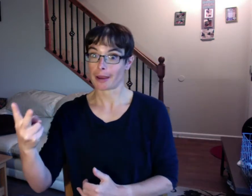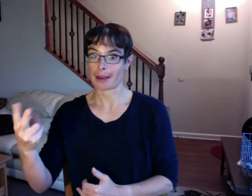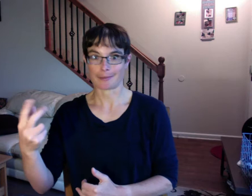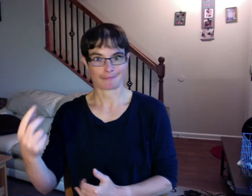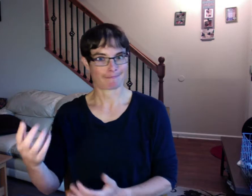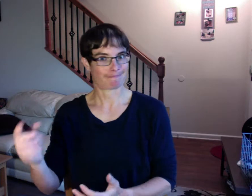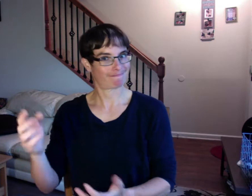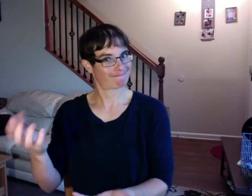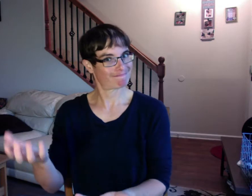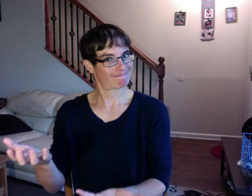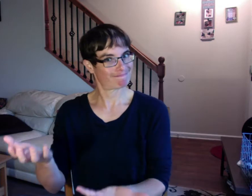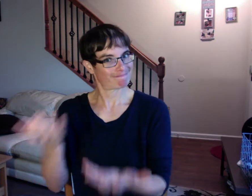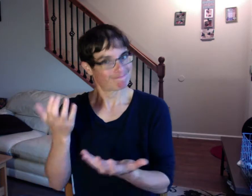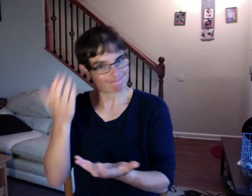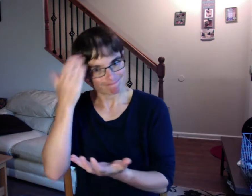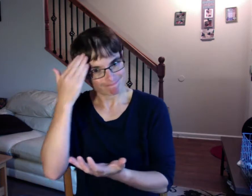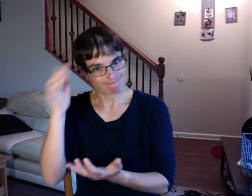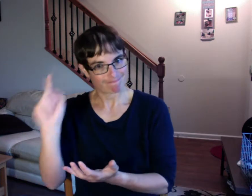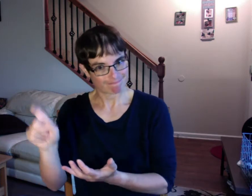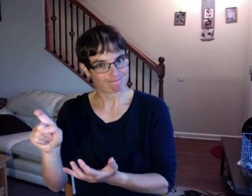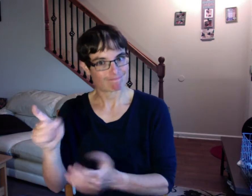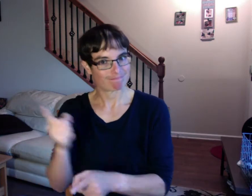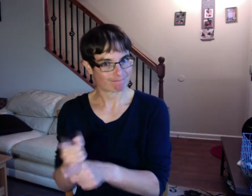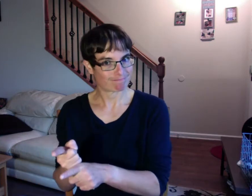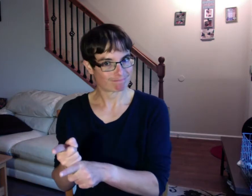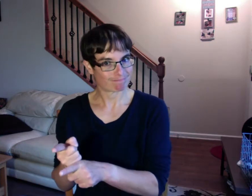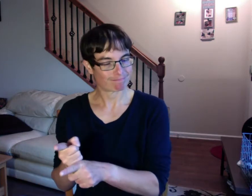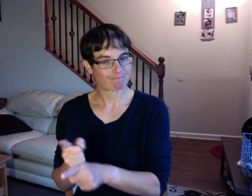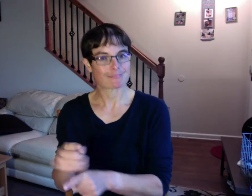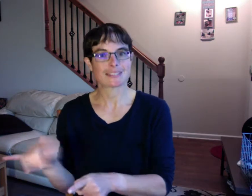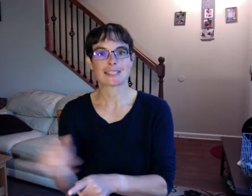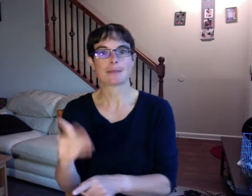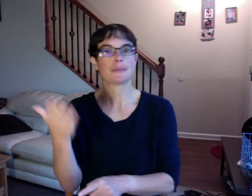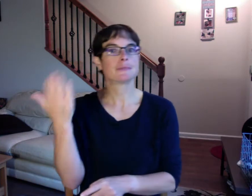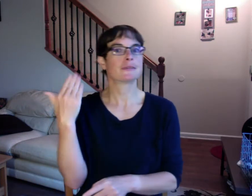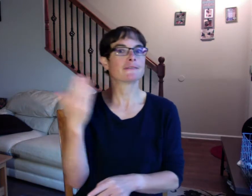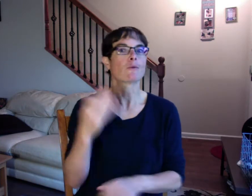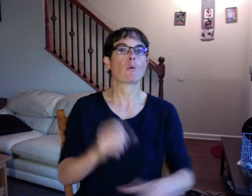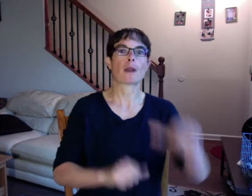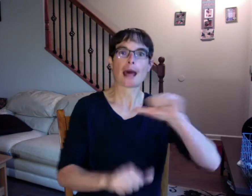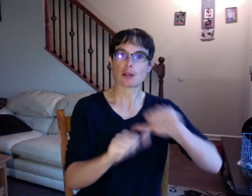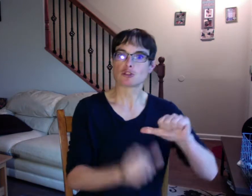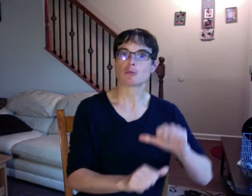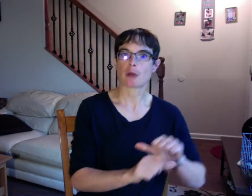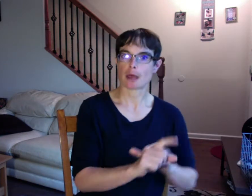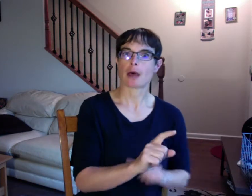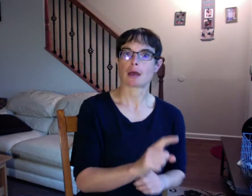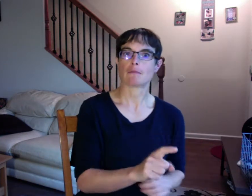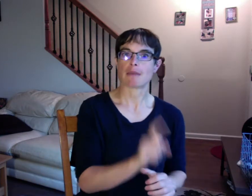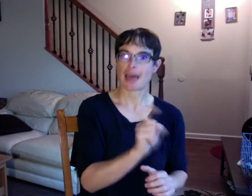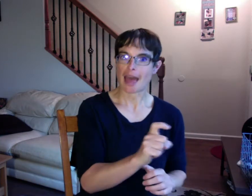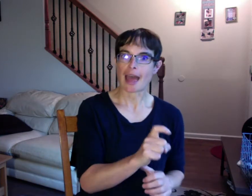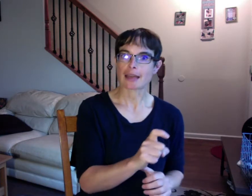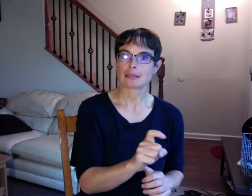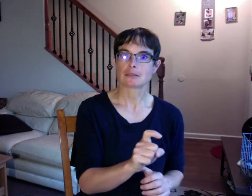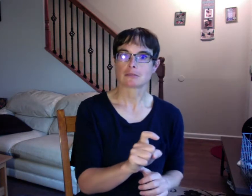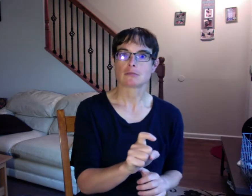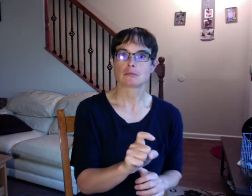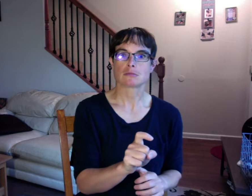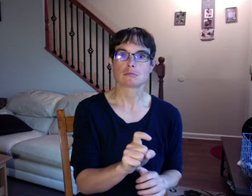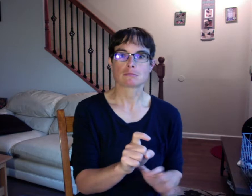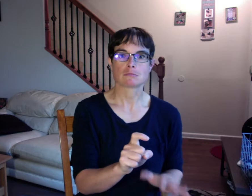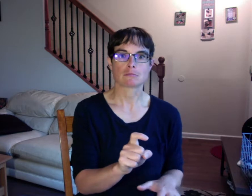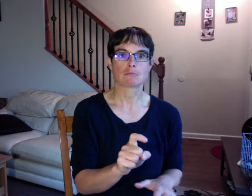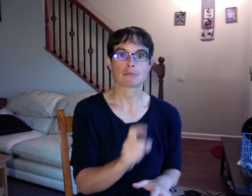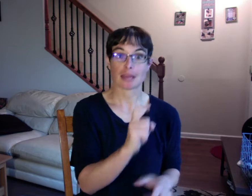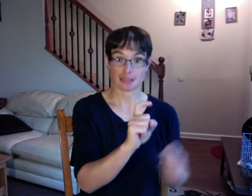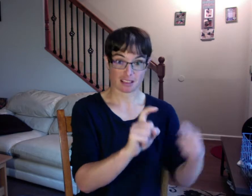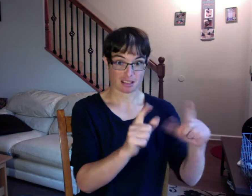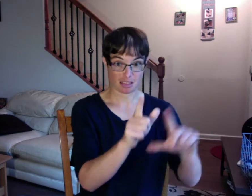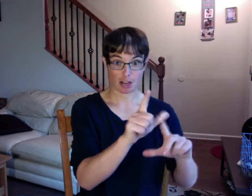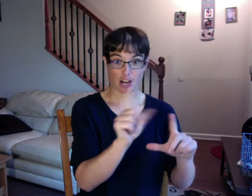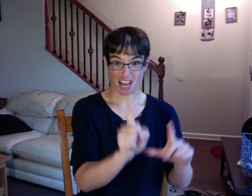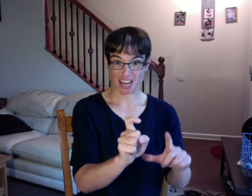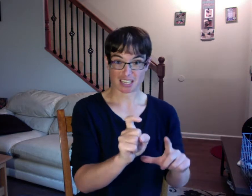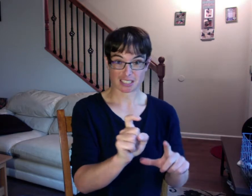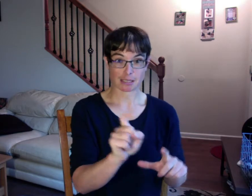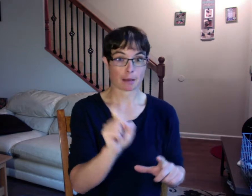and expressions, we're looking for c. We know what a is. A is the shorter side. What is a? 15. So go ahead and plug it